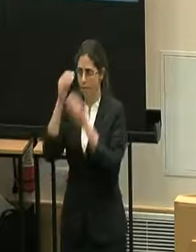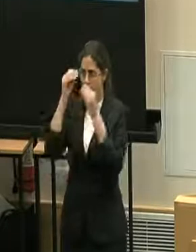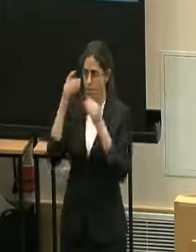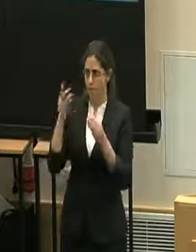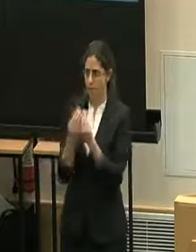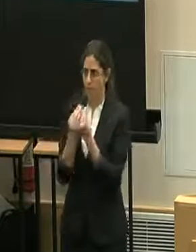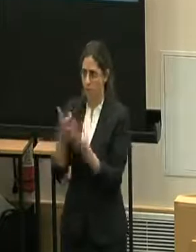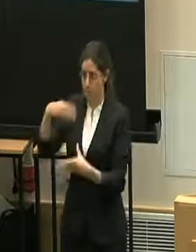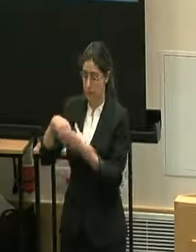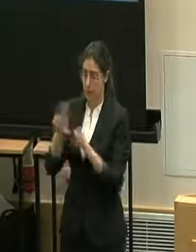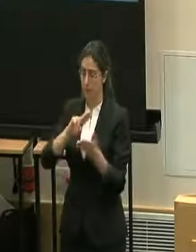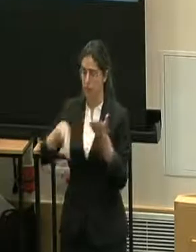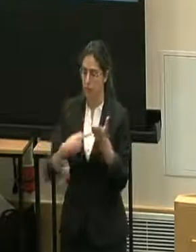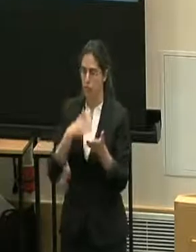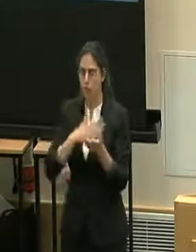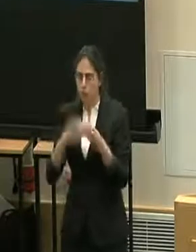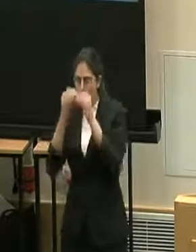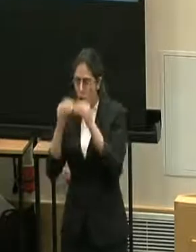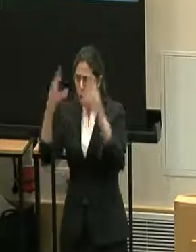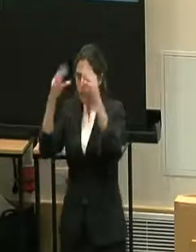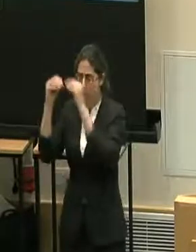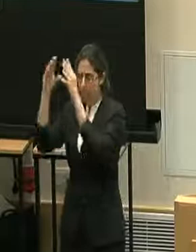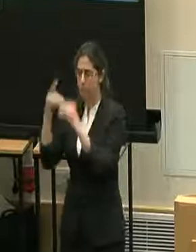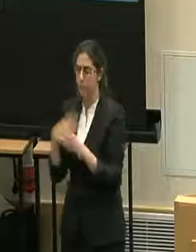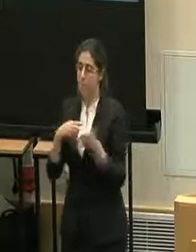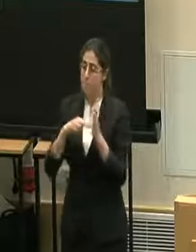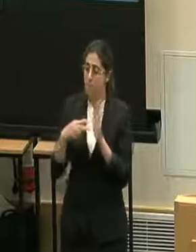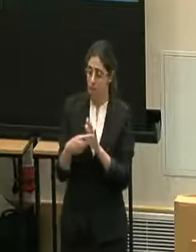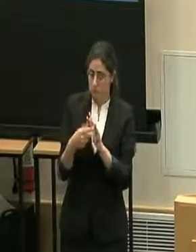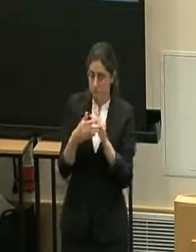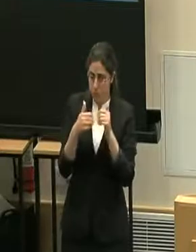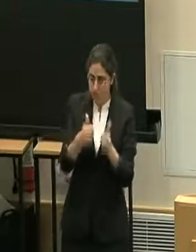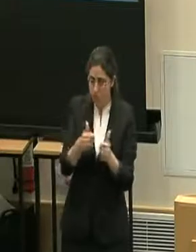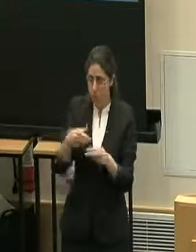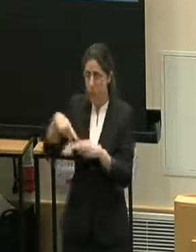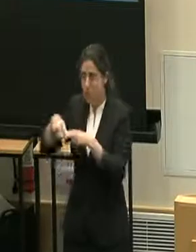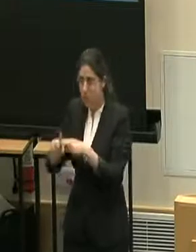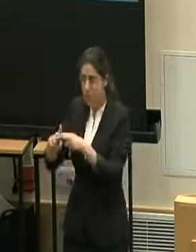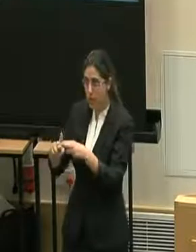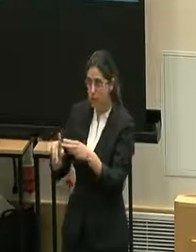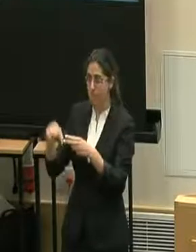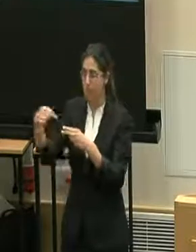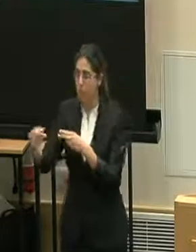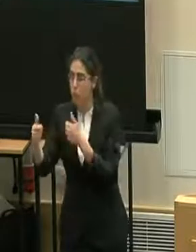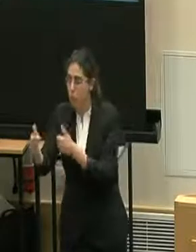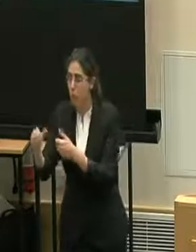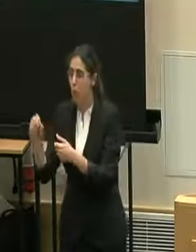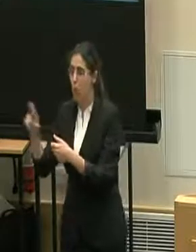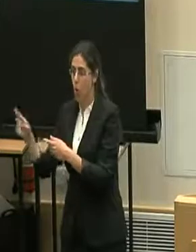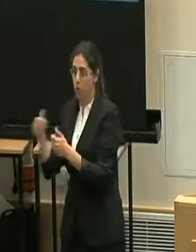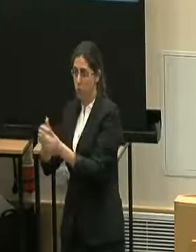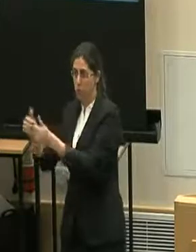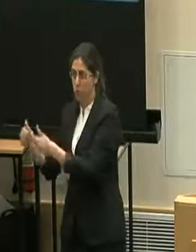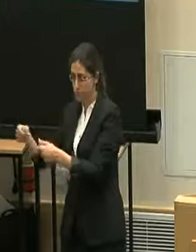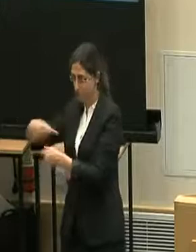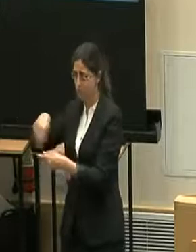them in terms of whether they are means to something good, instruments to something good, or goods